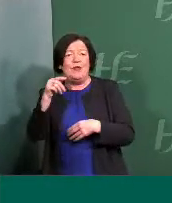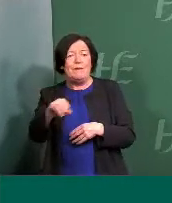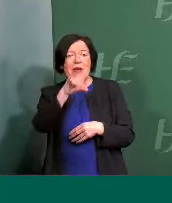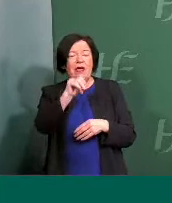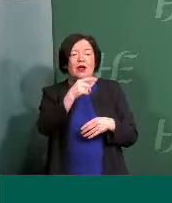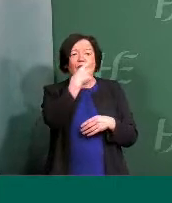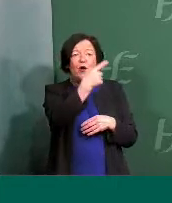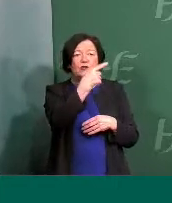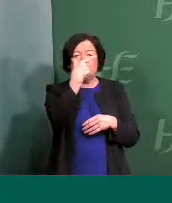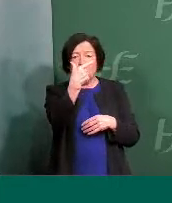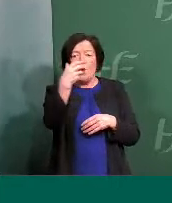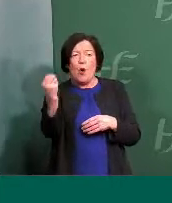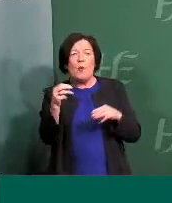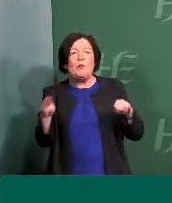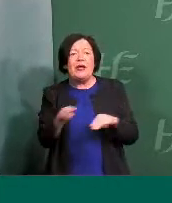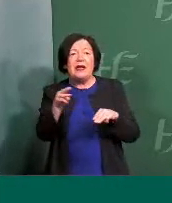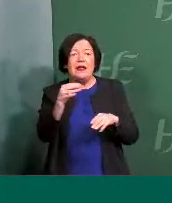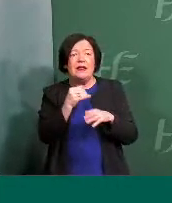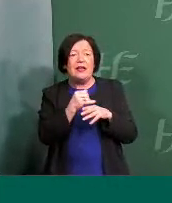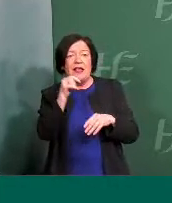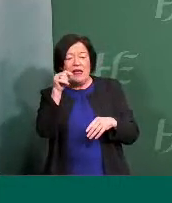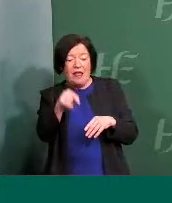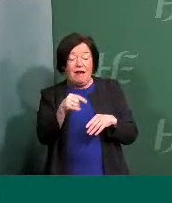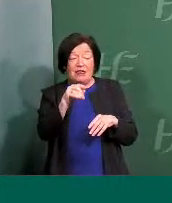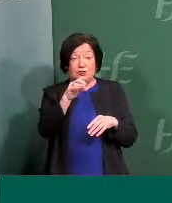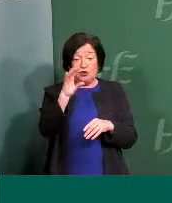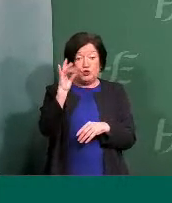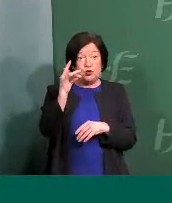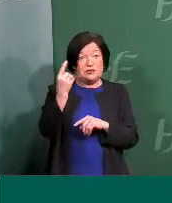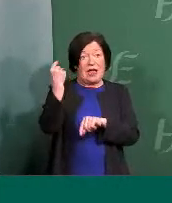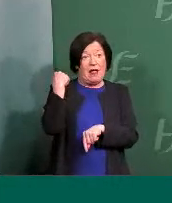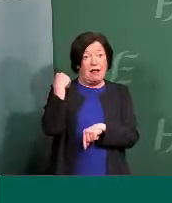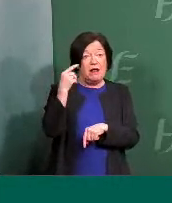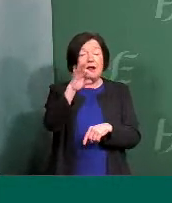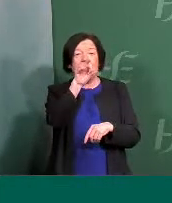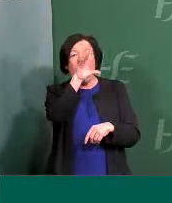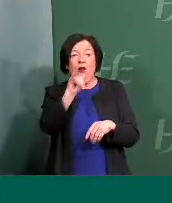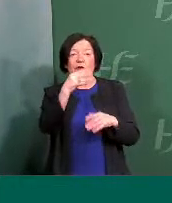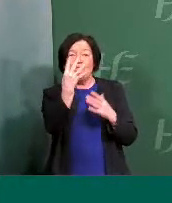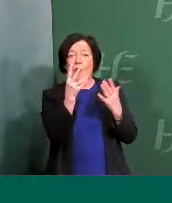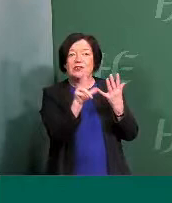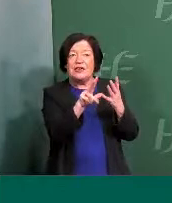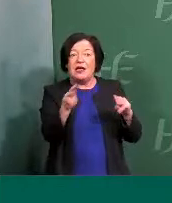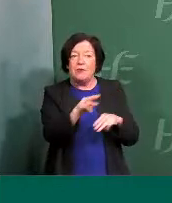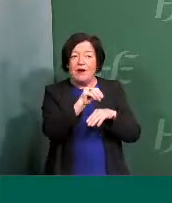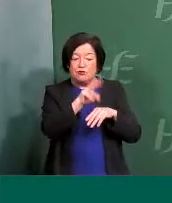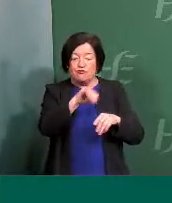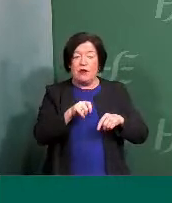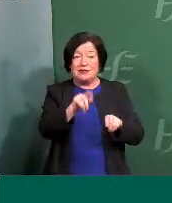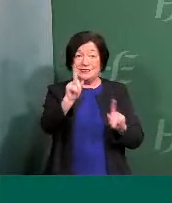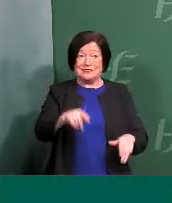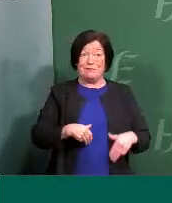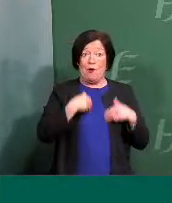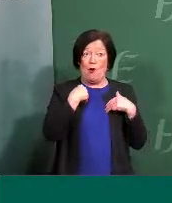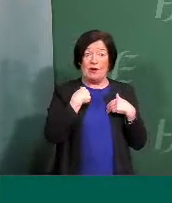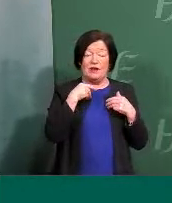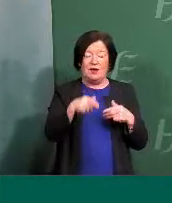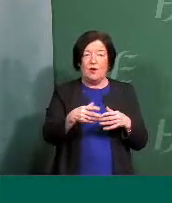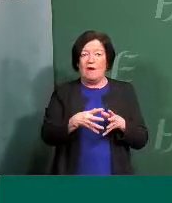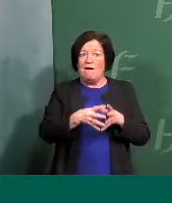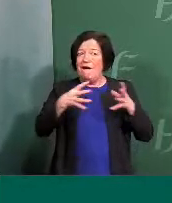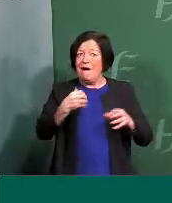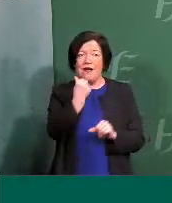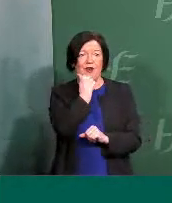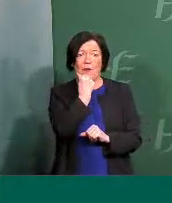of 120 people were in their ED on Tuesday. Galway, 48 people on trolleys this morning, which is a very